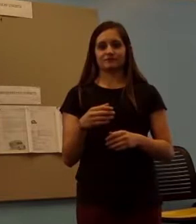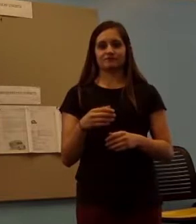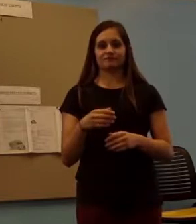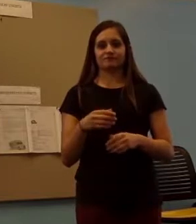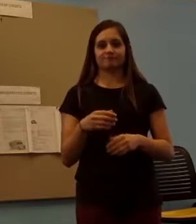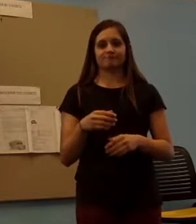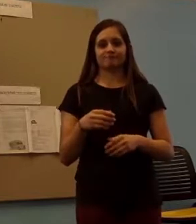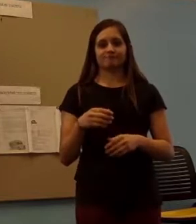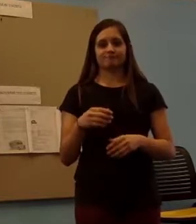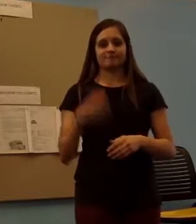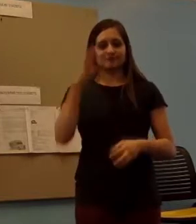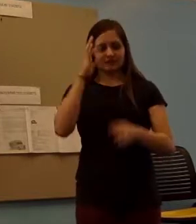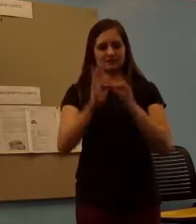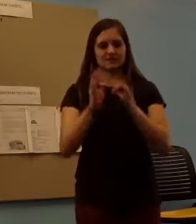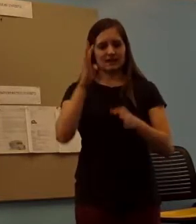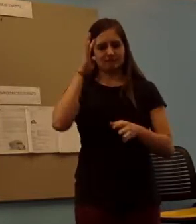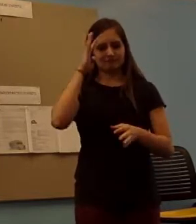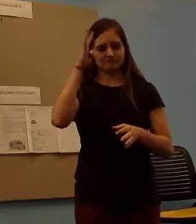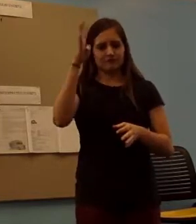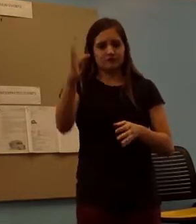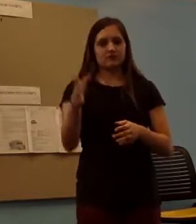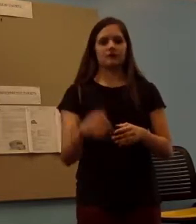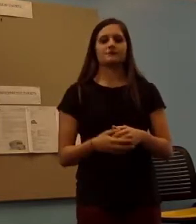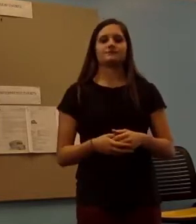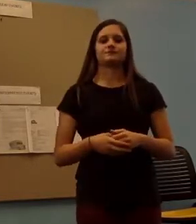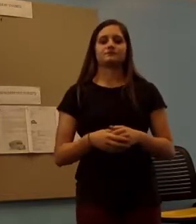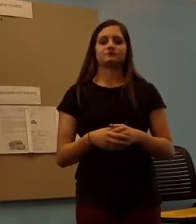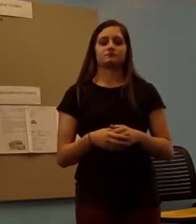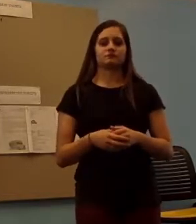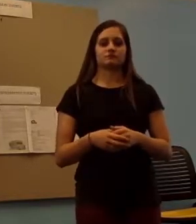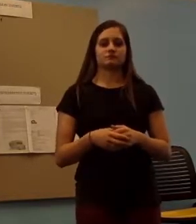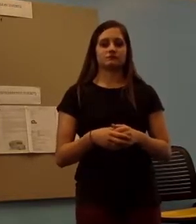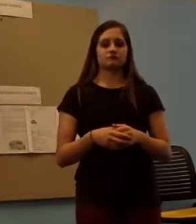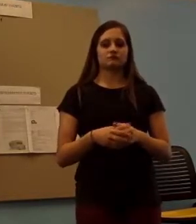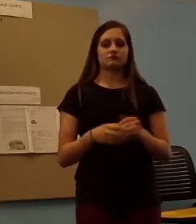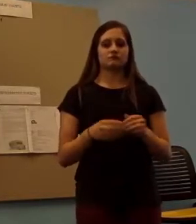tale, revealing inequality that was going on in the world.